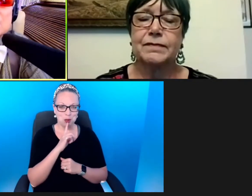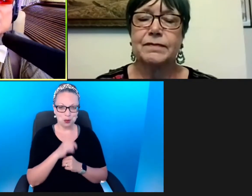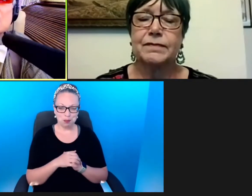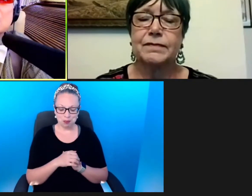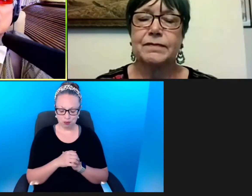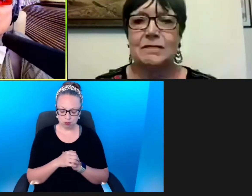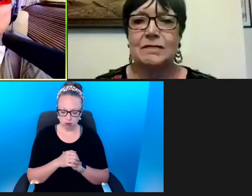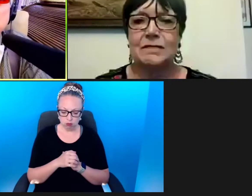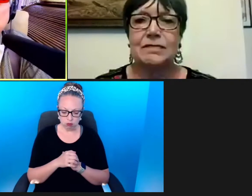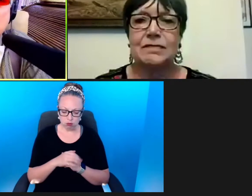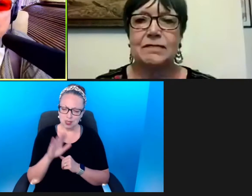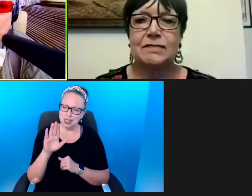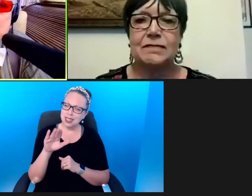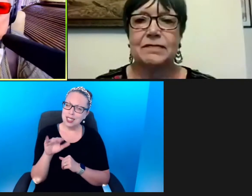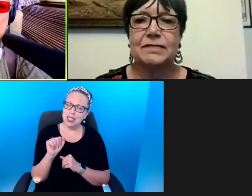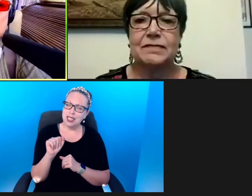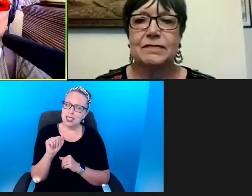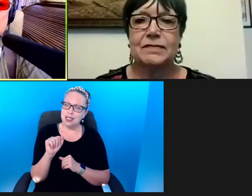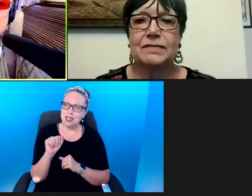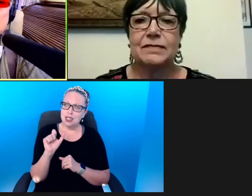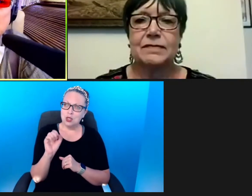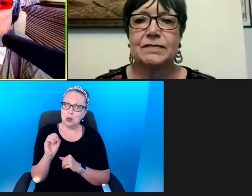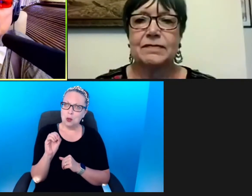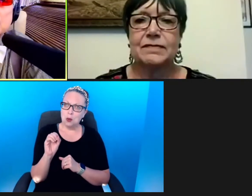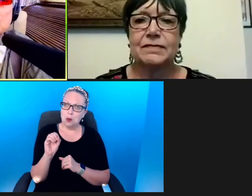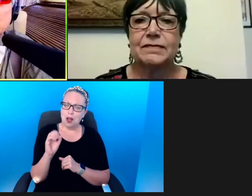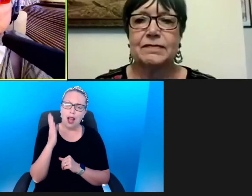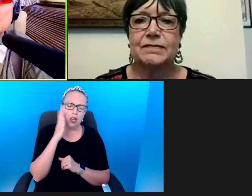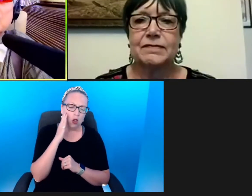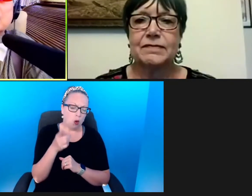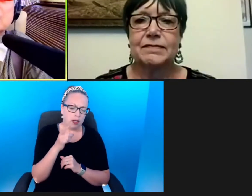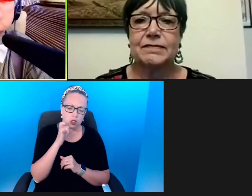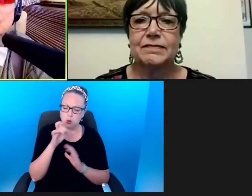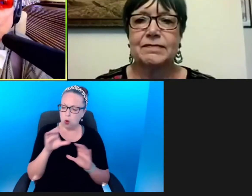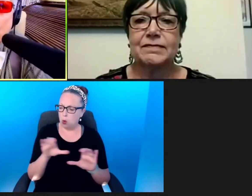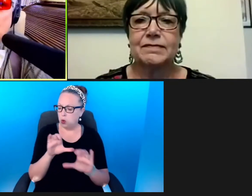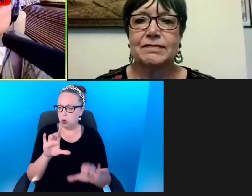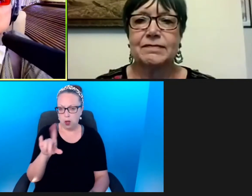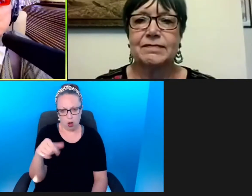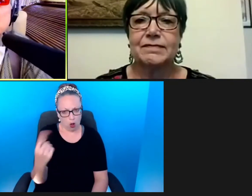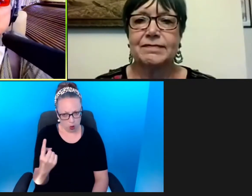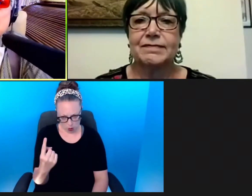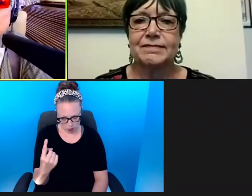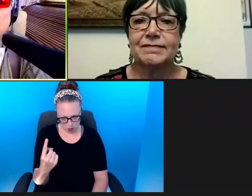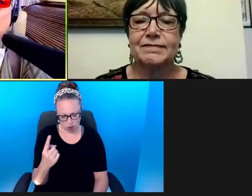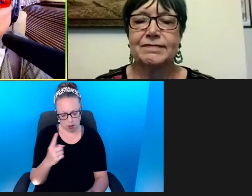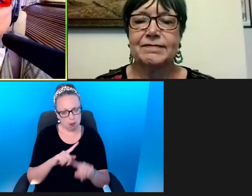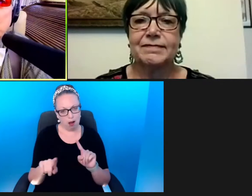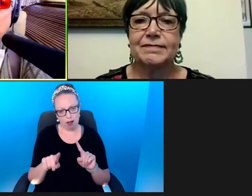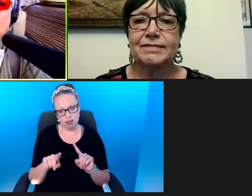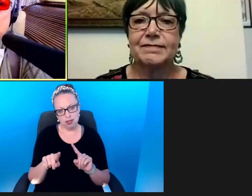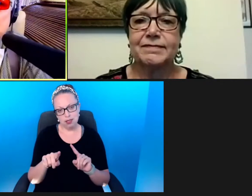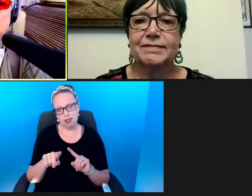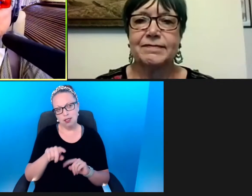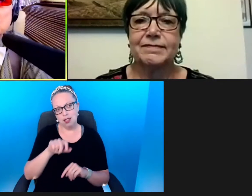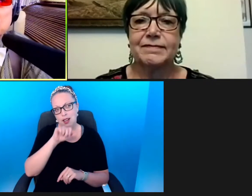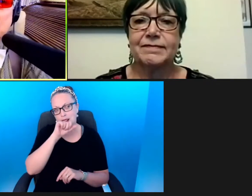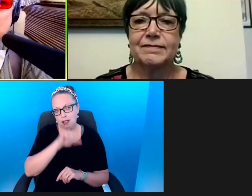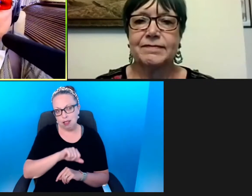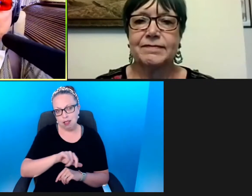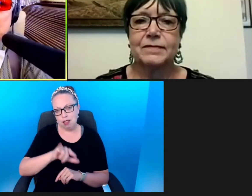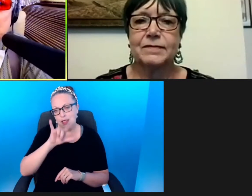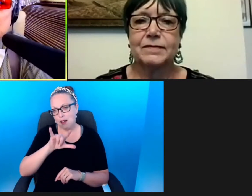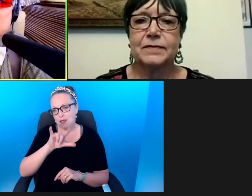Marnette, of course you don't do it alone, but a loving spouse or parent